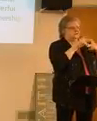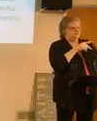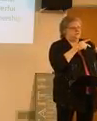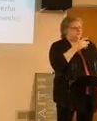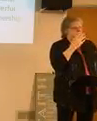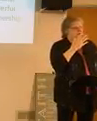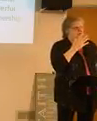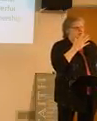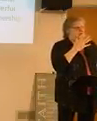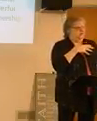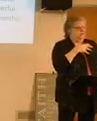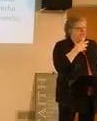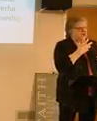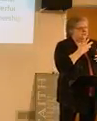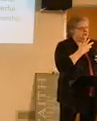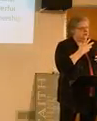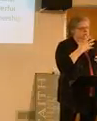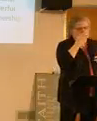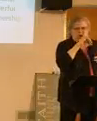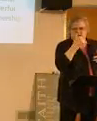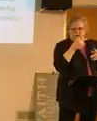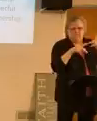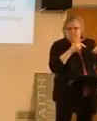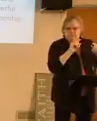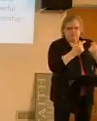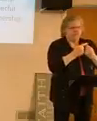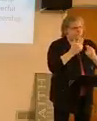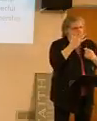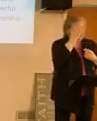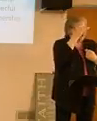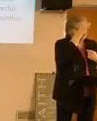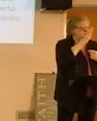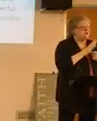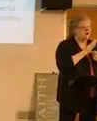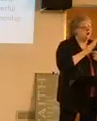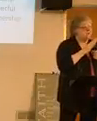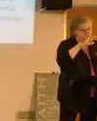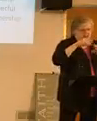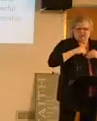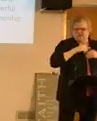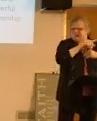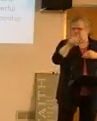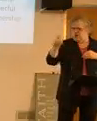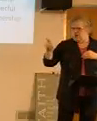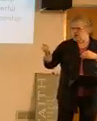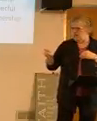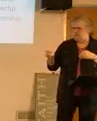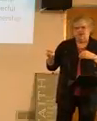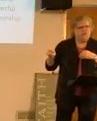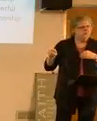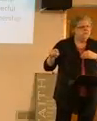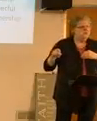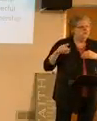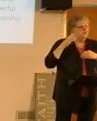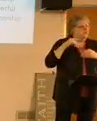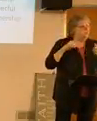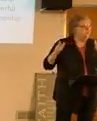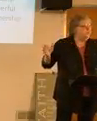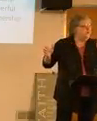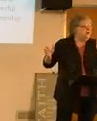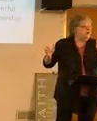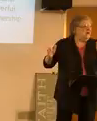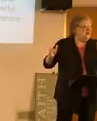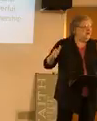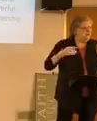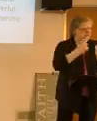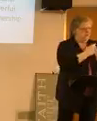people so angry, so frustrated, that why would God open the gospel, the good news, to other people